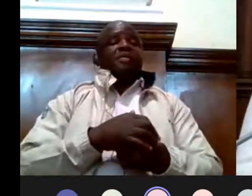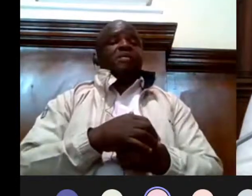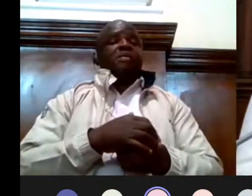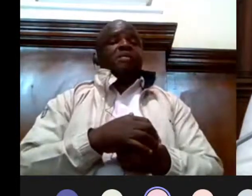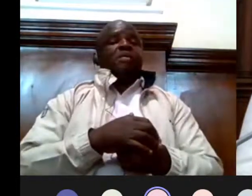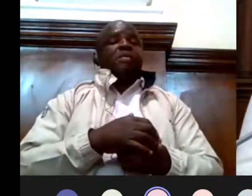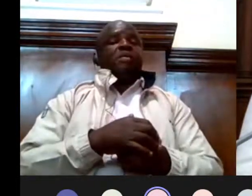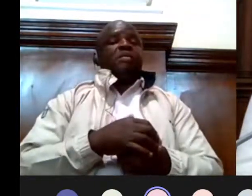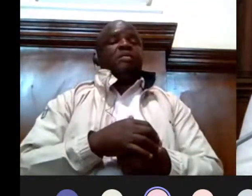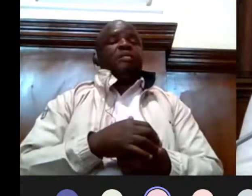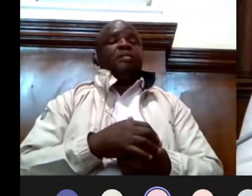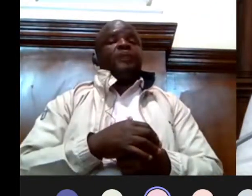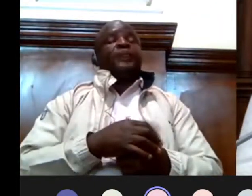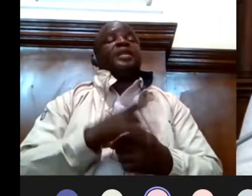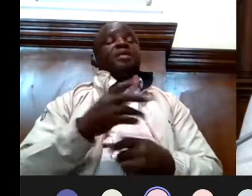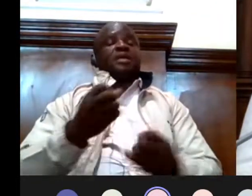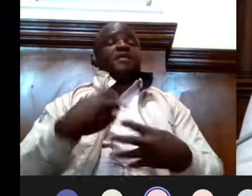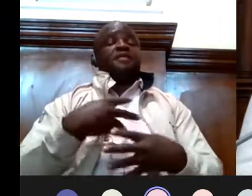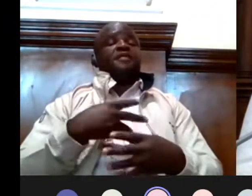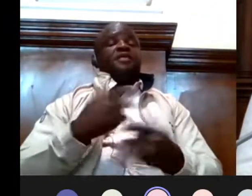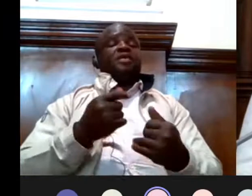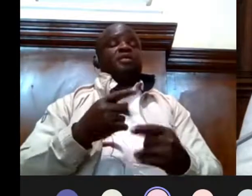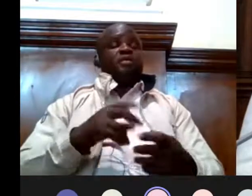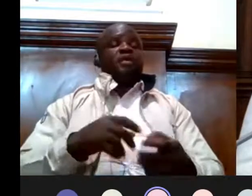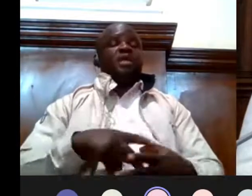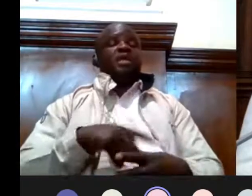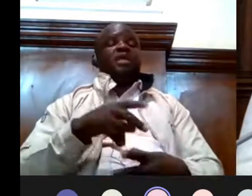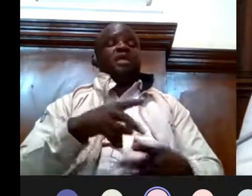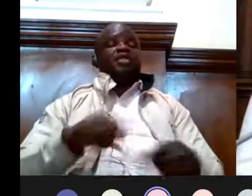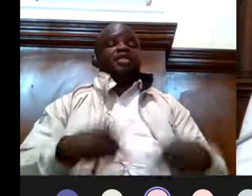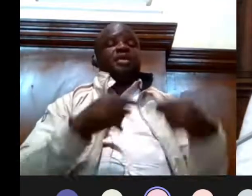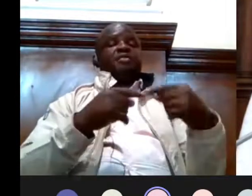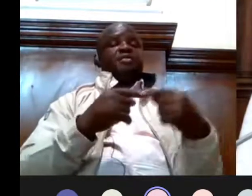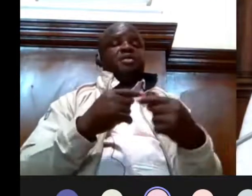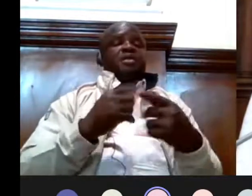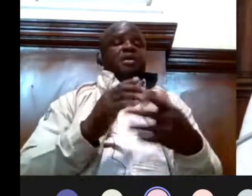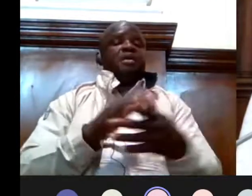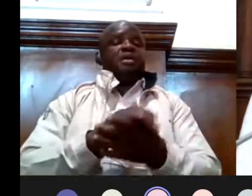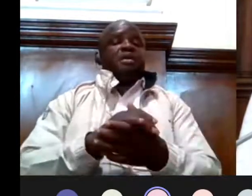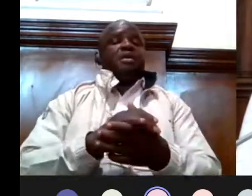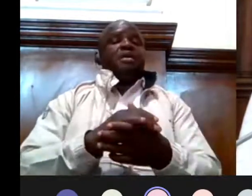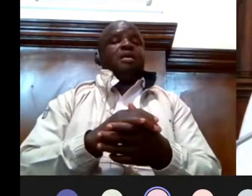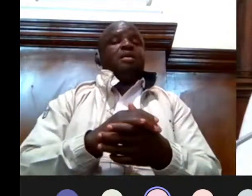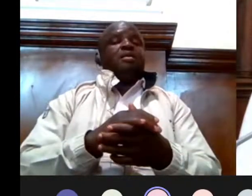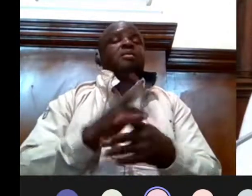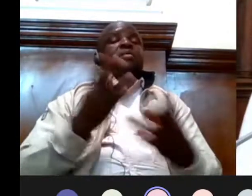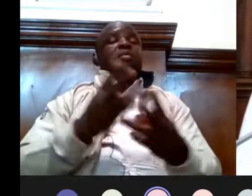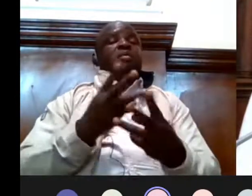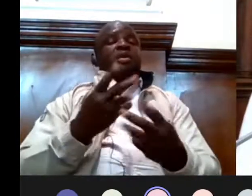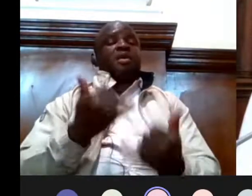presented now challenges of narrow denationalism, where some